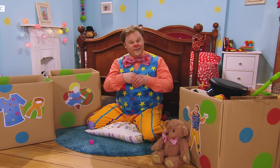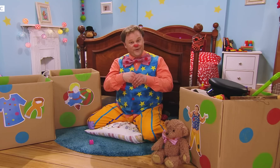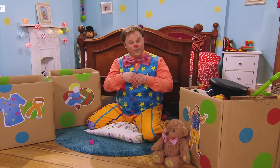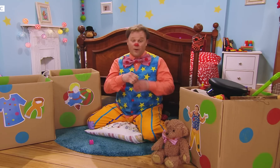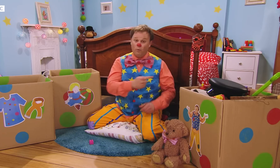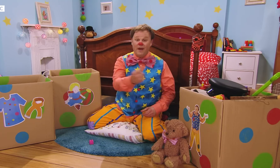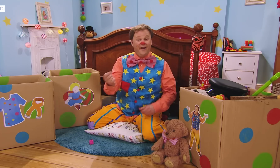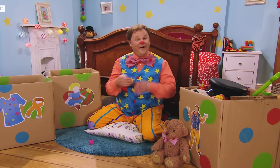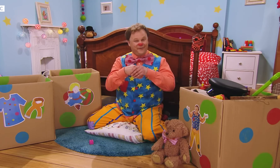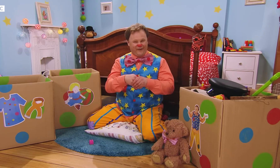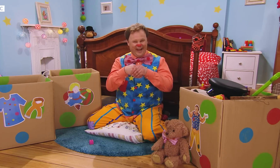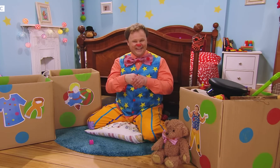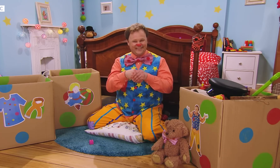too. We're all friends.